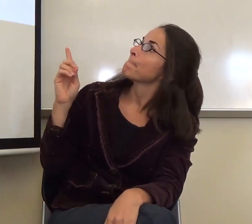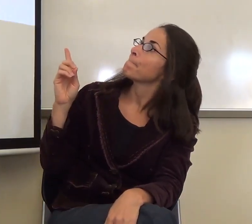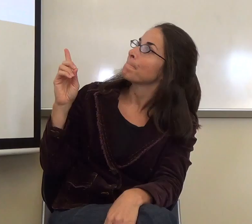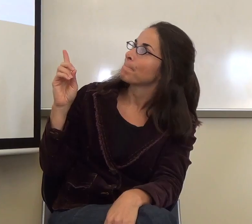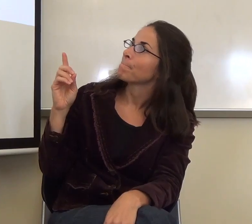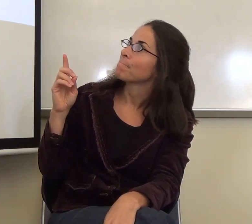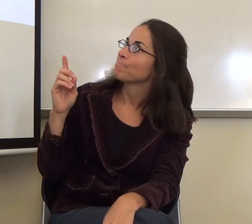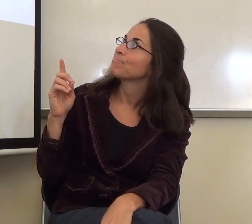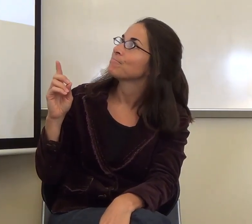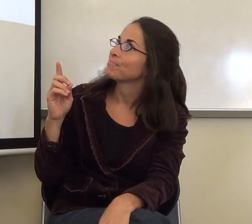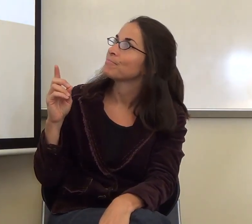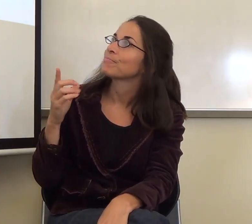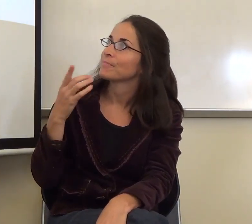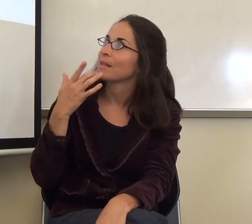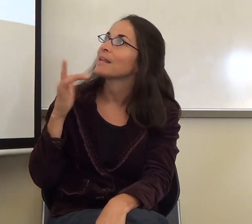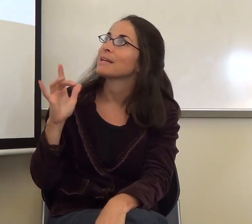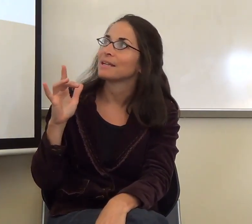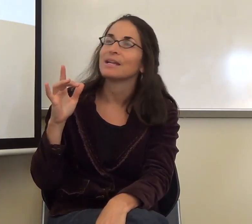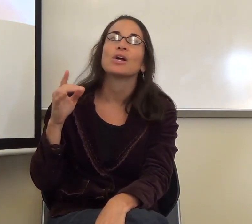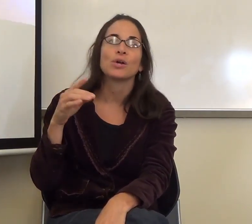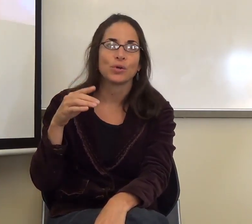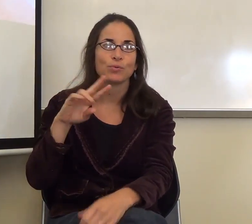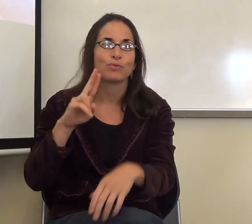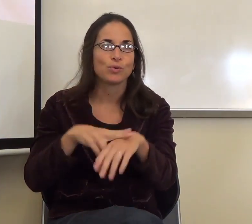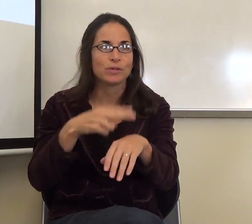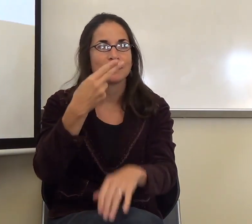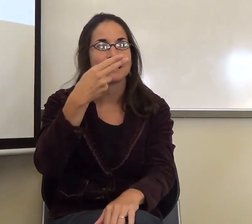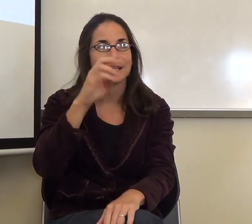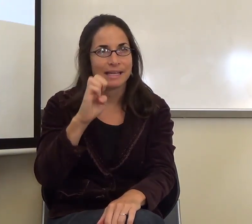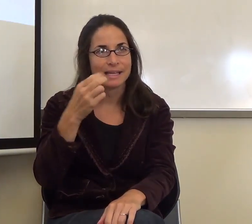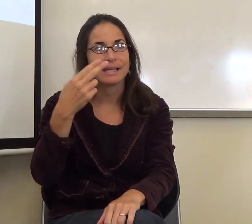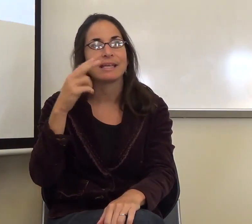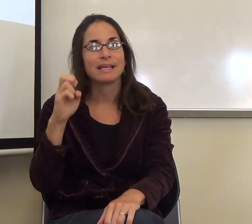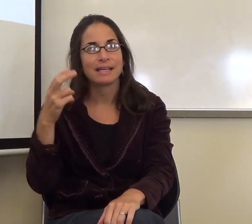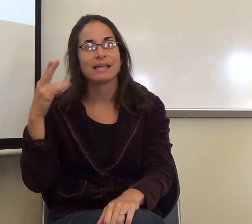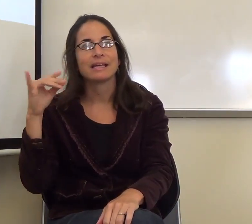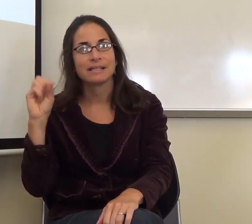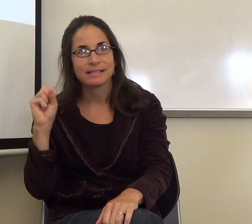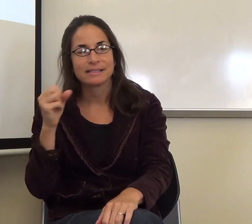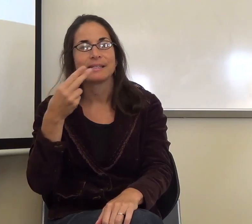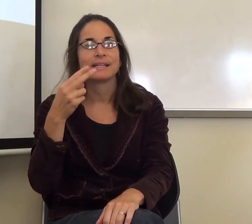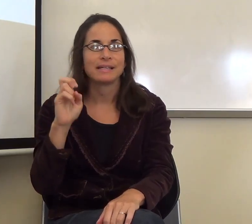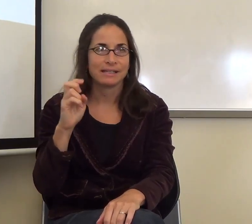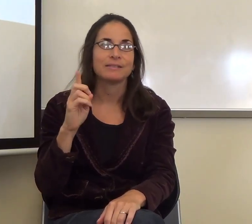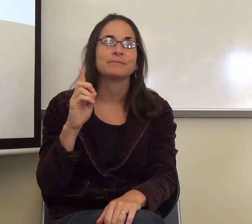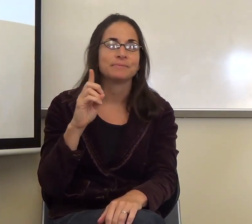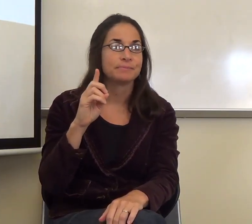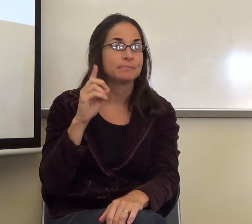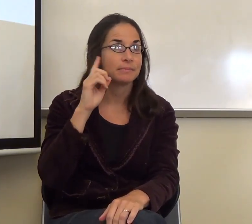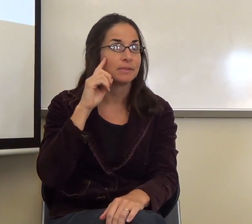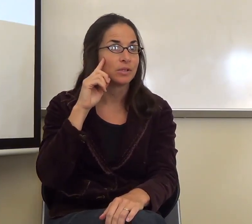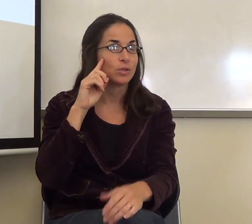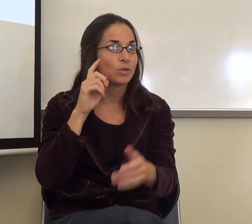lucky when, then we can go back in and say, oh yeah, all these he. Okay? So do you see a reversal